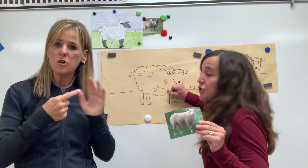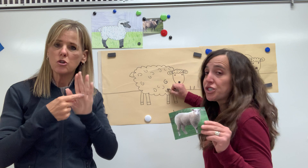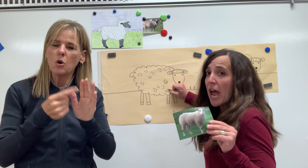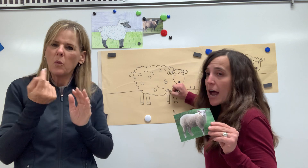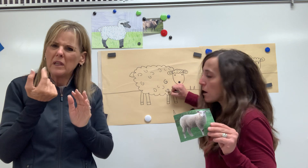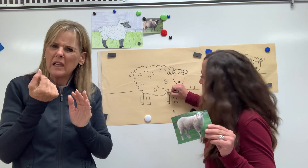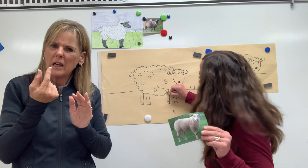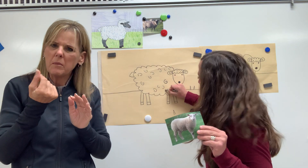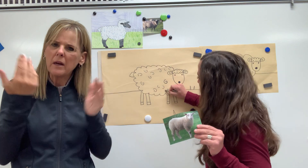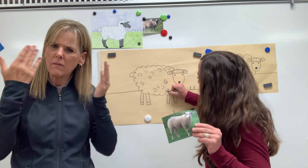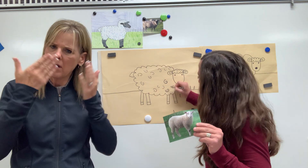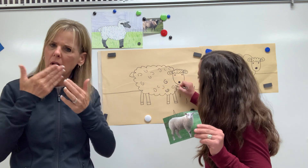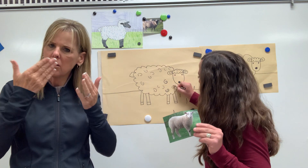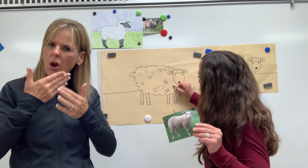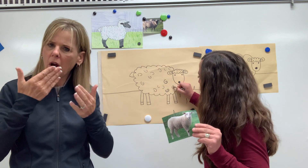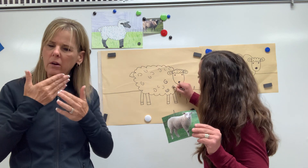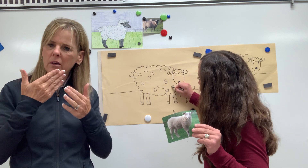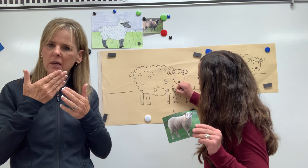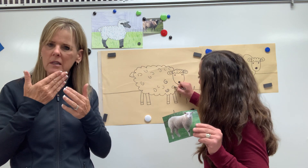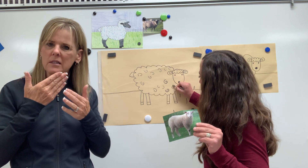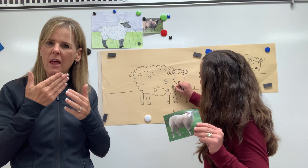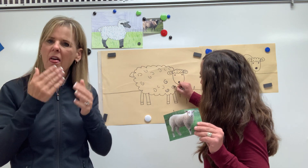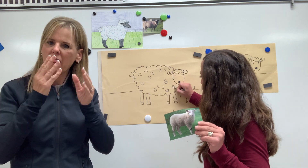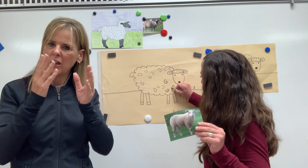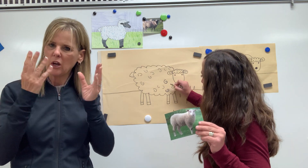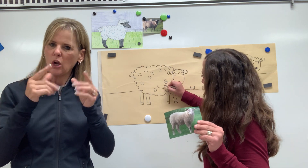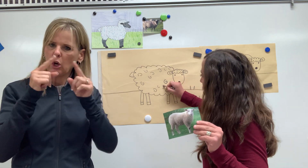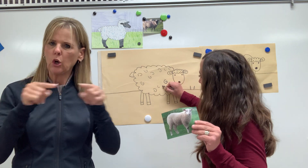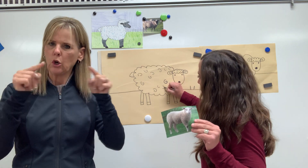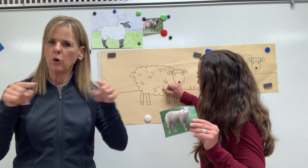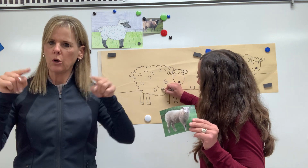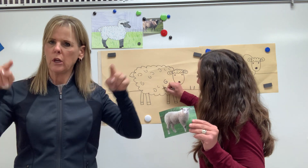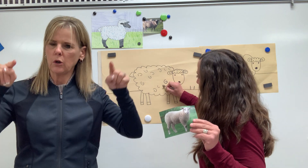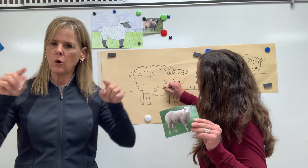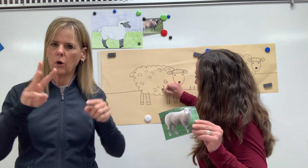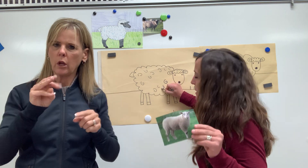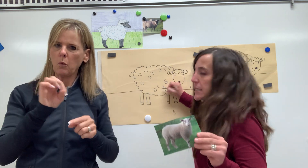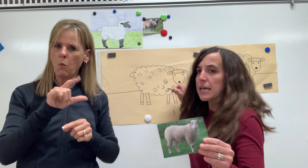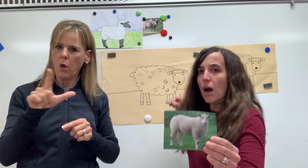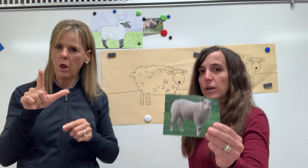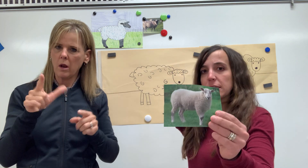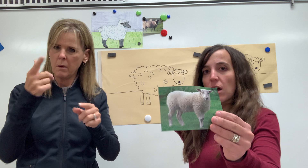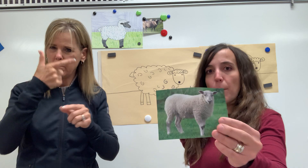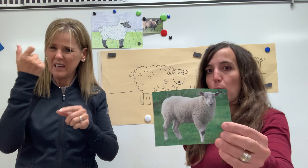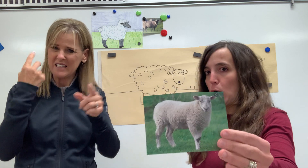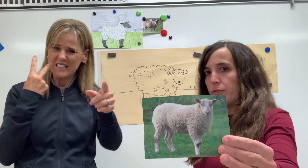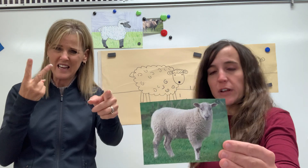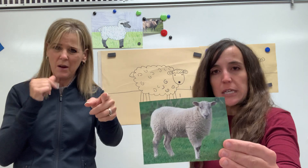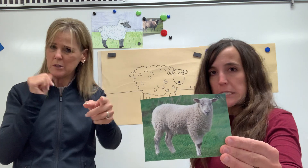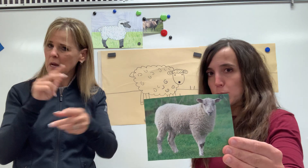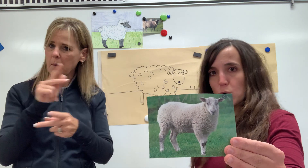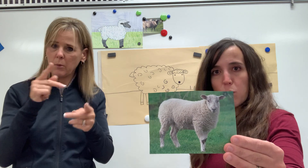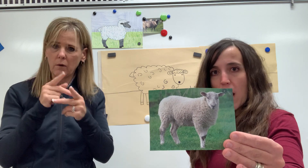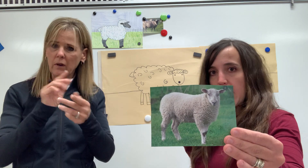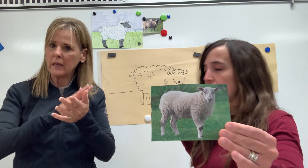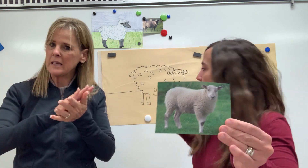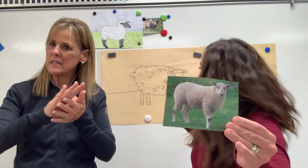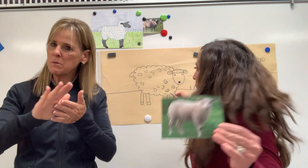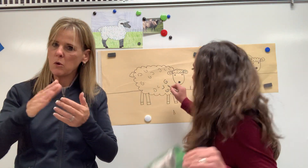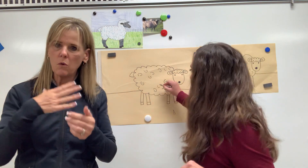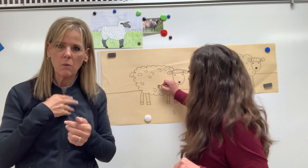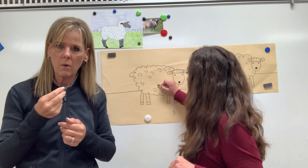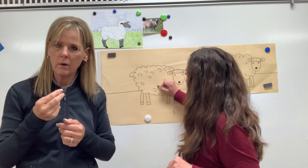show a little shadow, to show that curly, curly wool, okay? Because see how he's not perfectly smooth